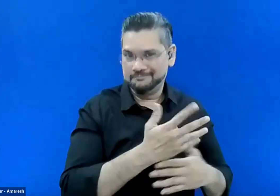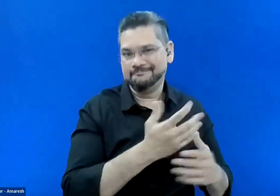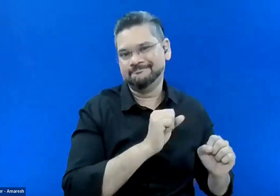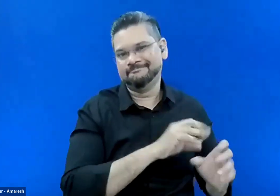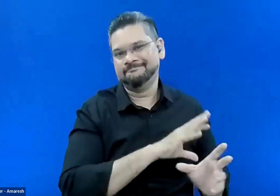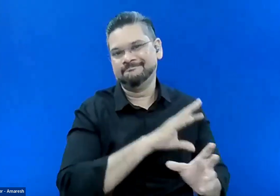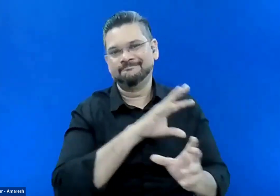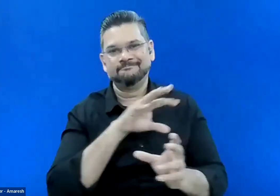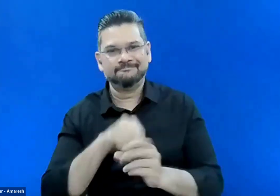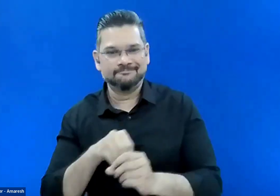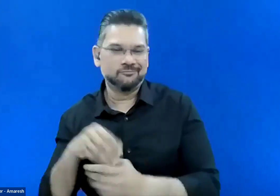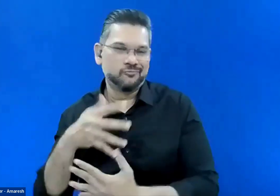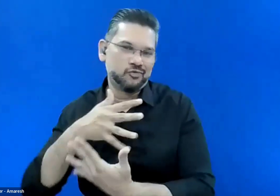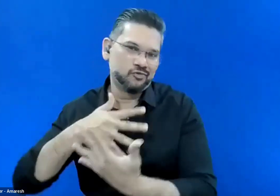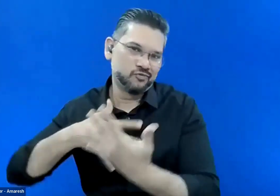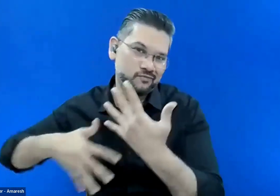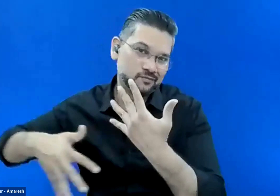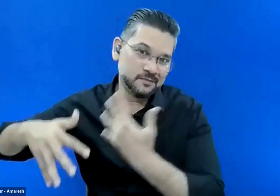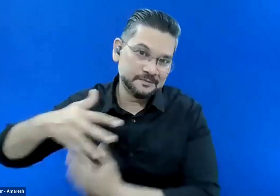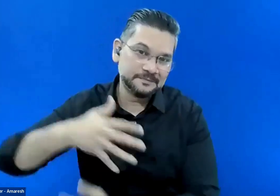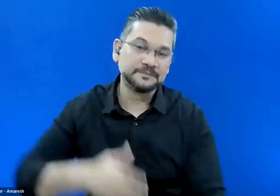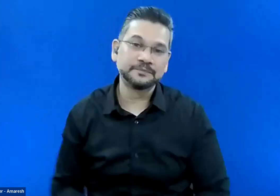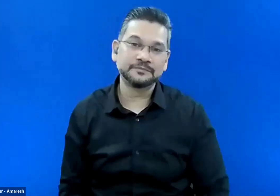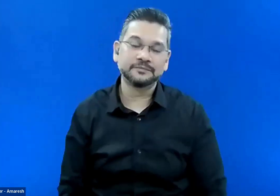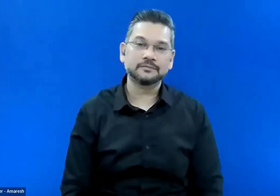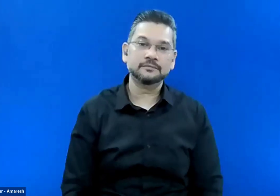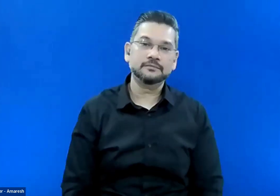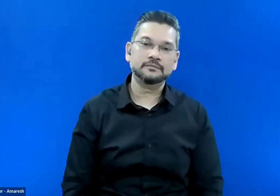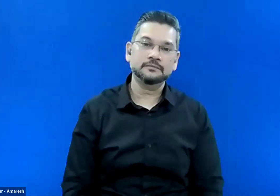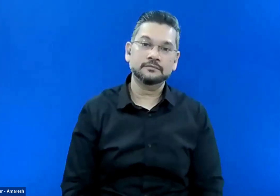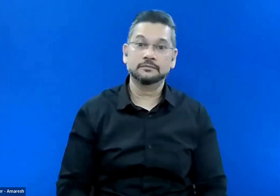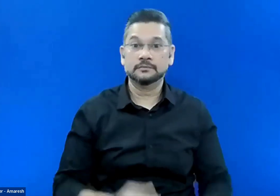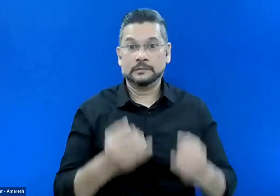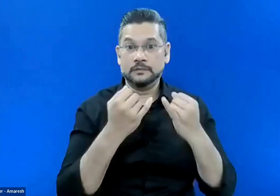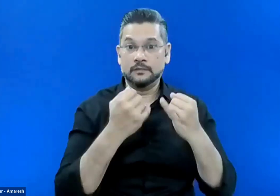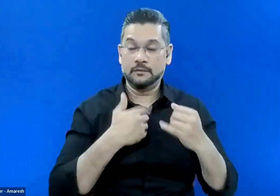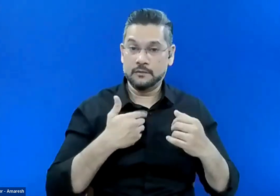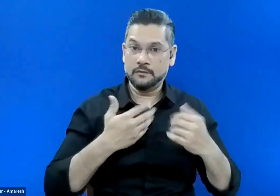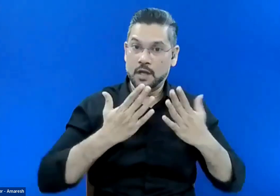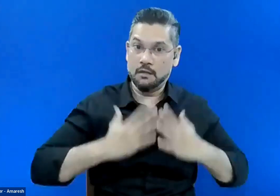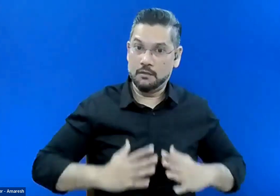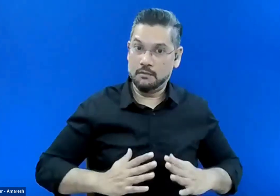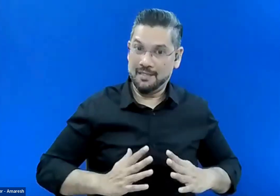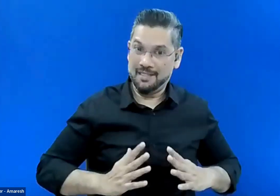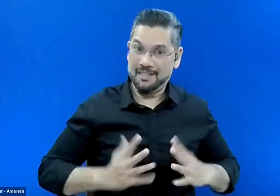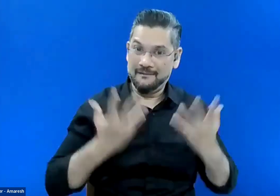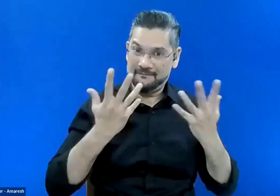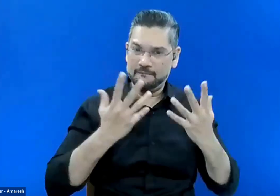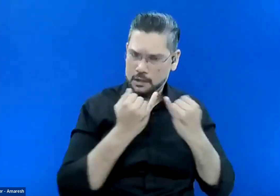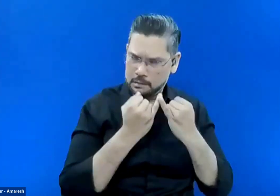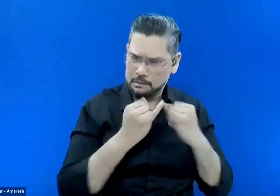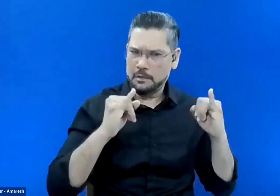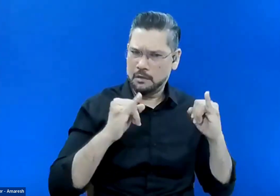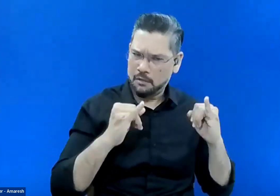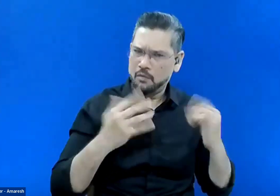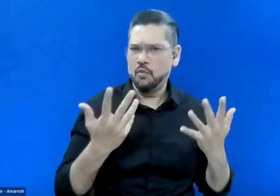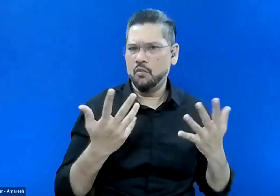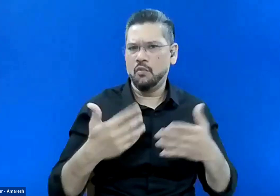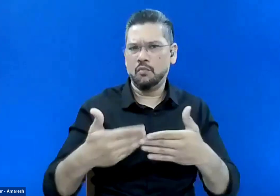say that to ensure independent living and community integration, we need to